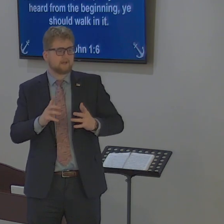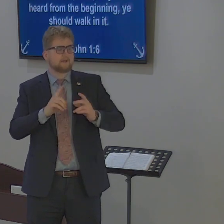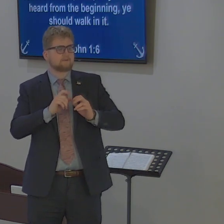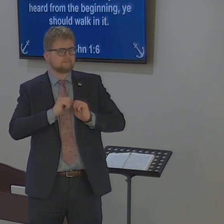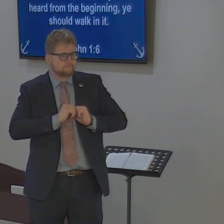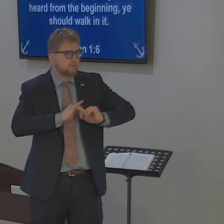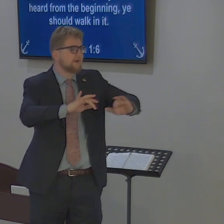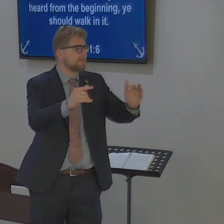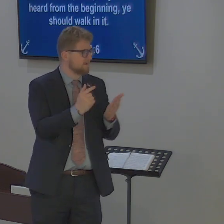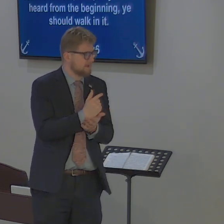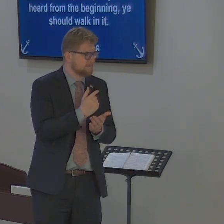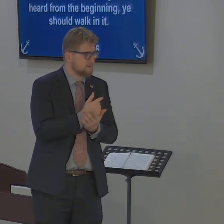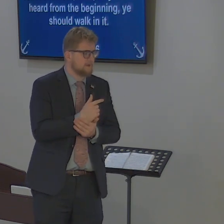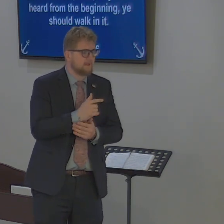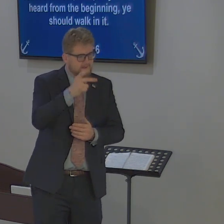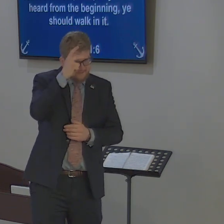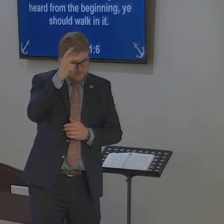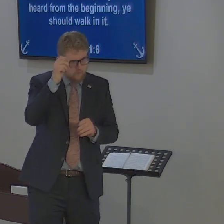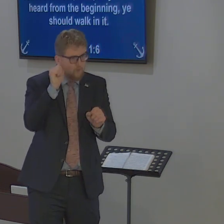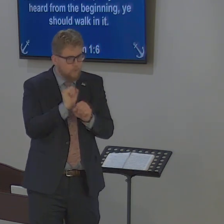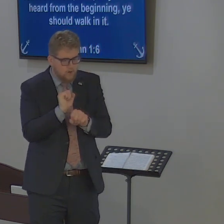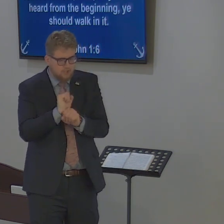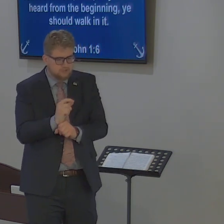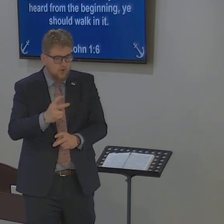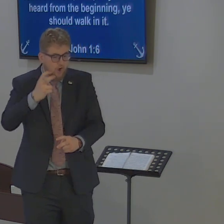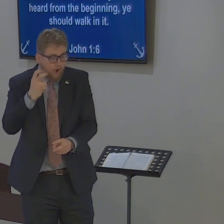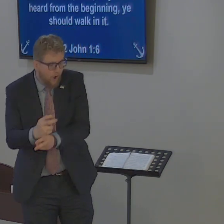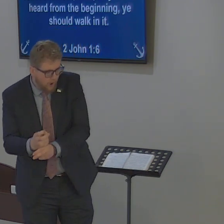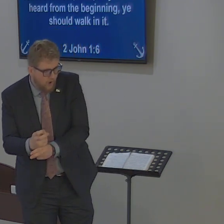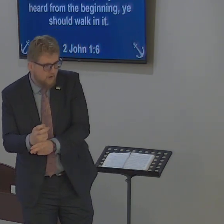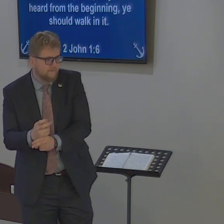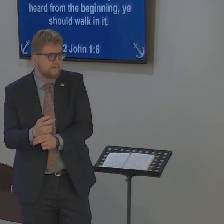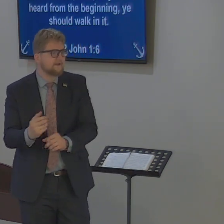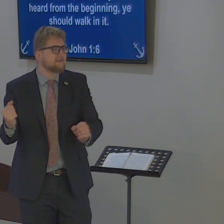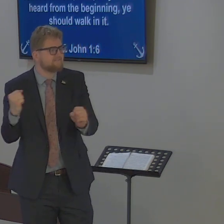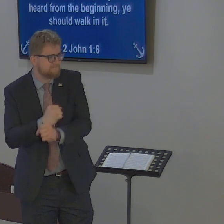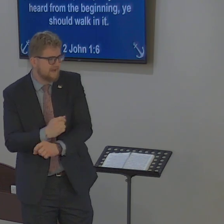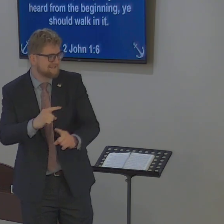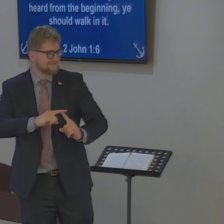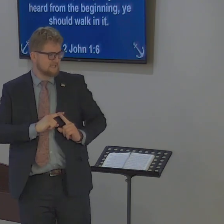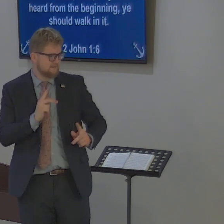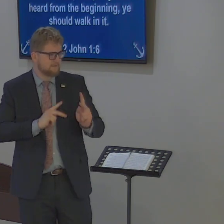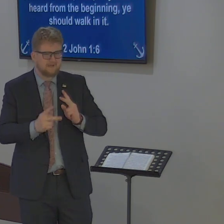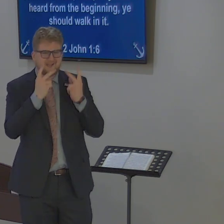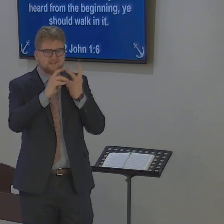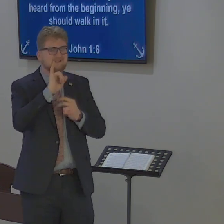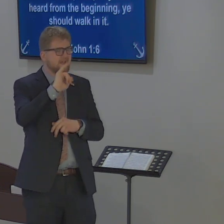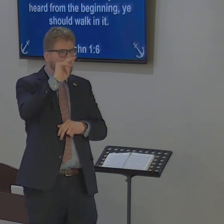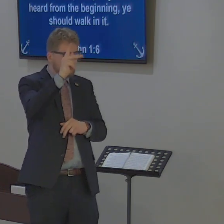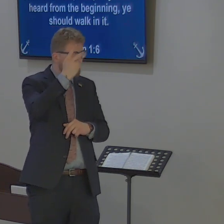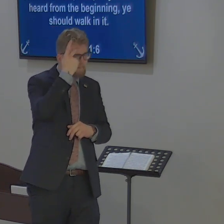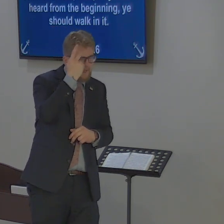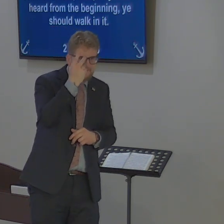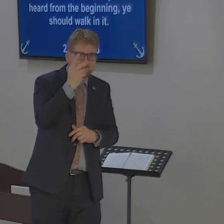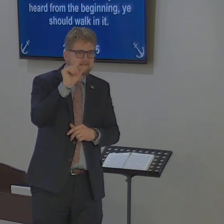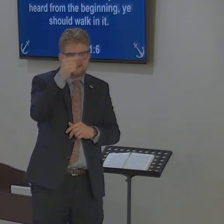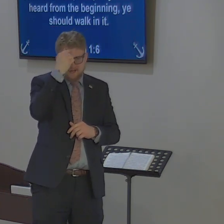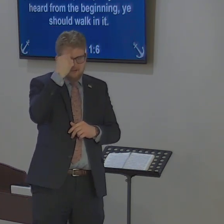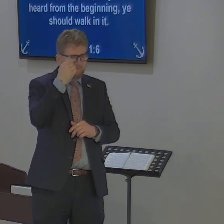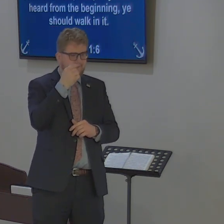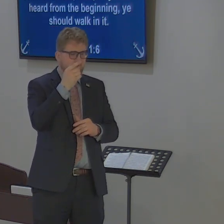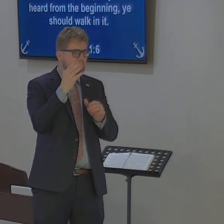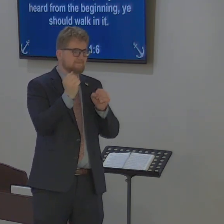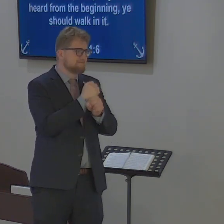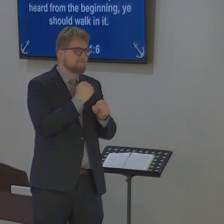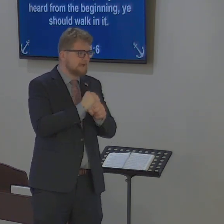expose lies and deception, right? I mean, you see that in the political and the government and the judicial system all the time, all the fights that are going